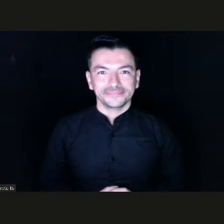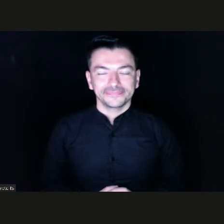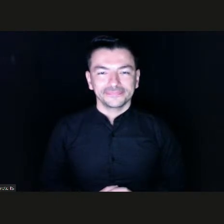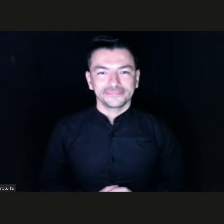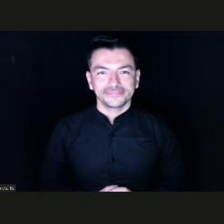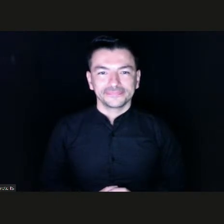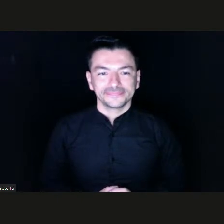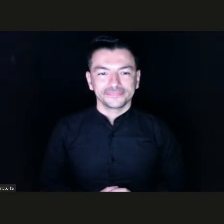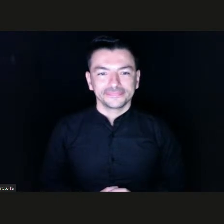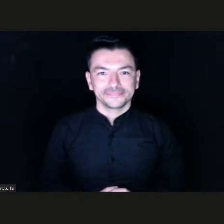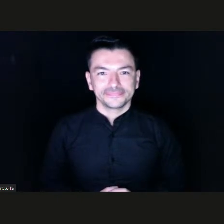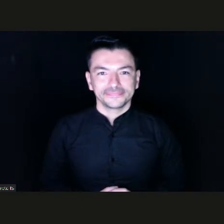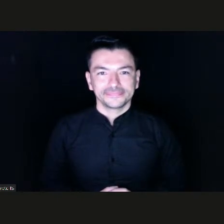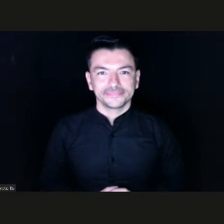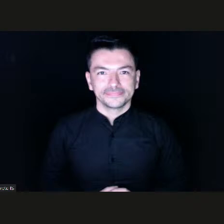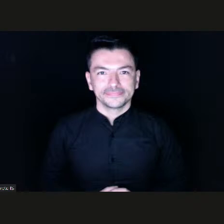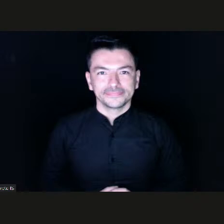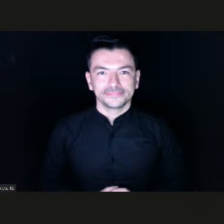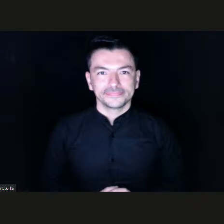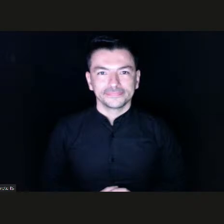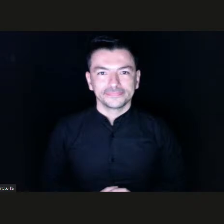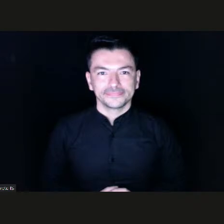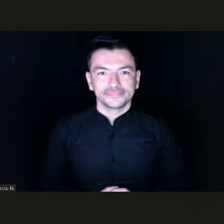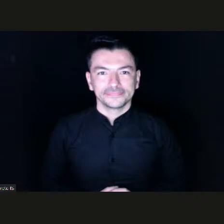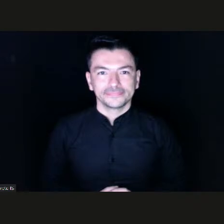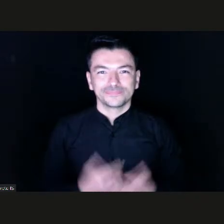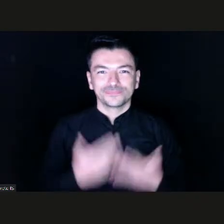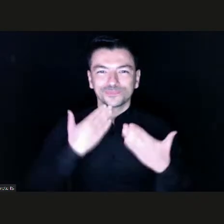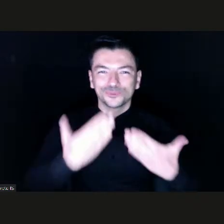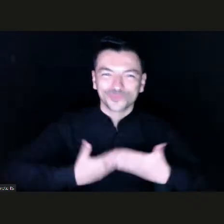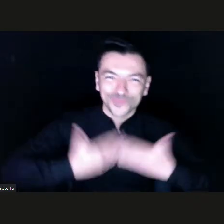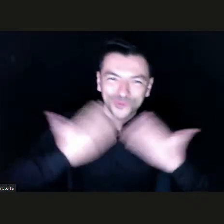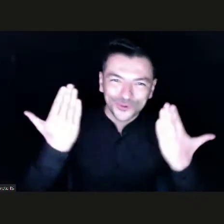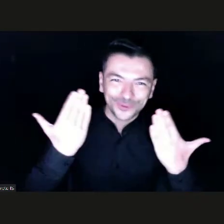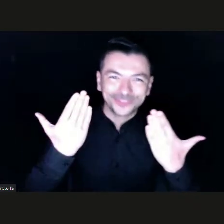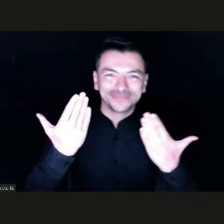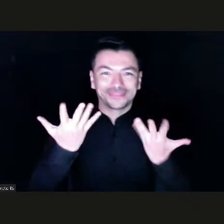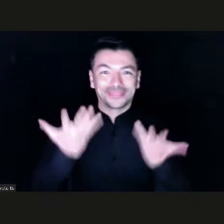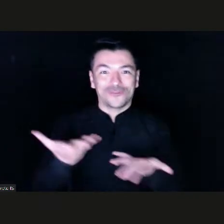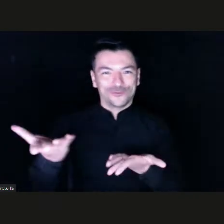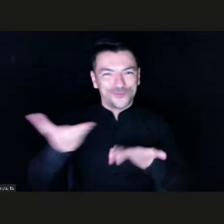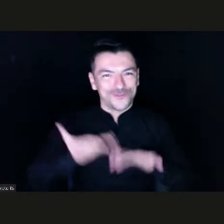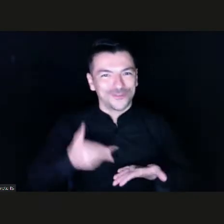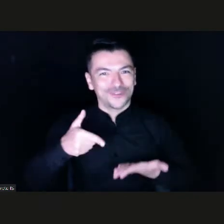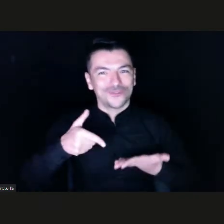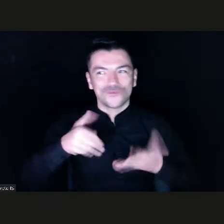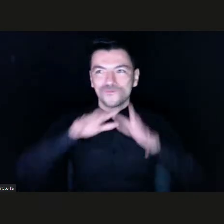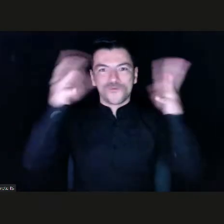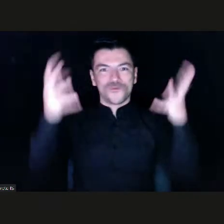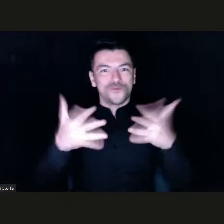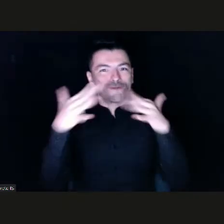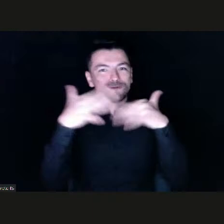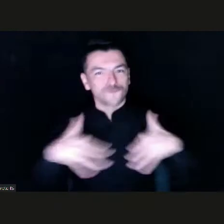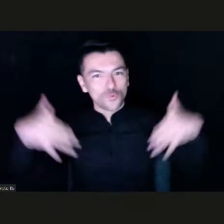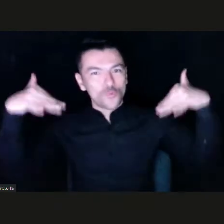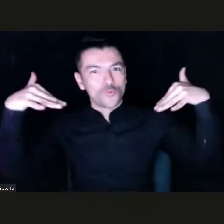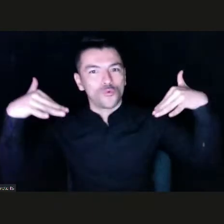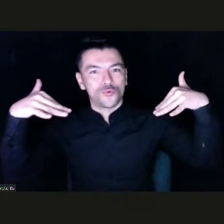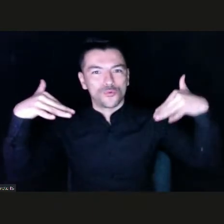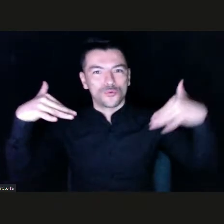you for joining the Global Services Forum 2021, which will be discussing on